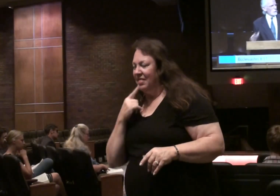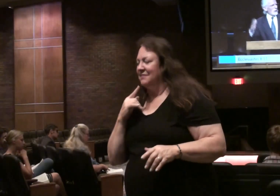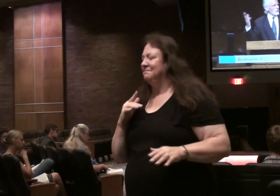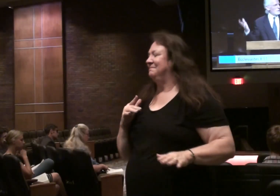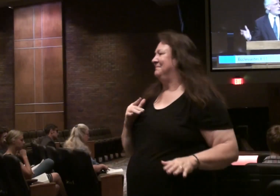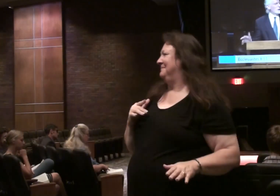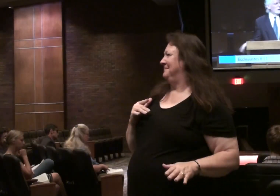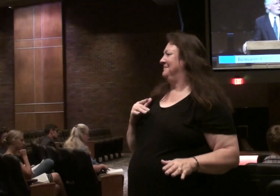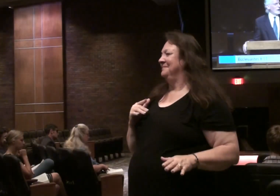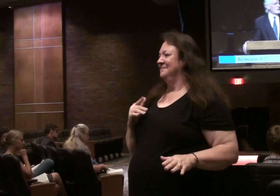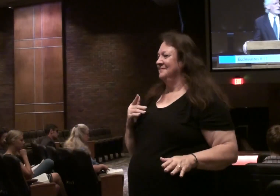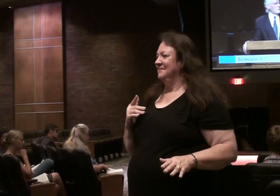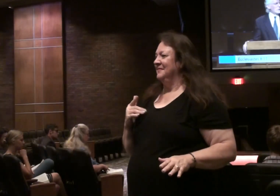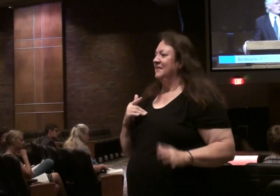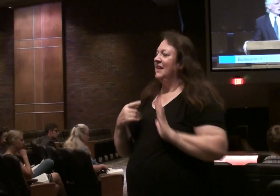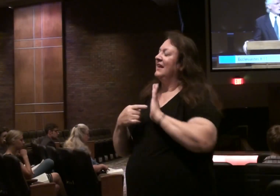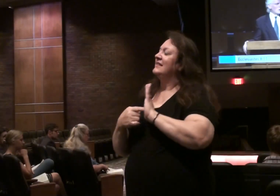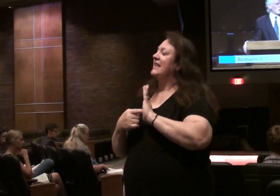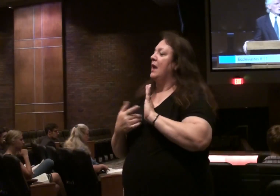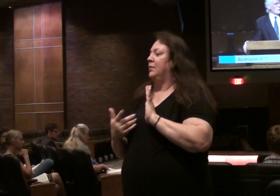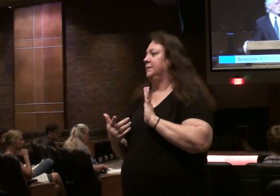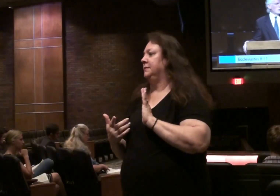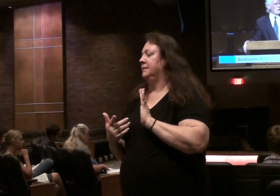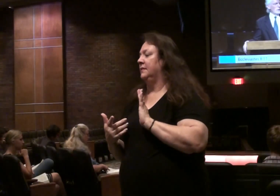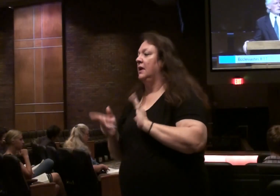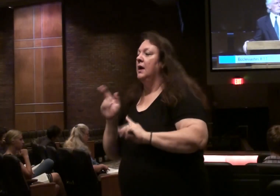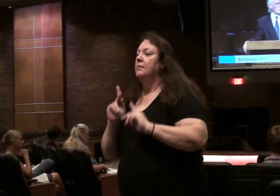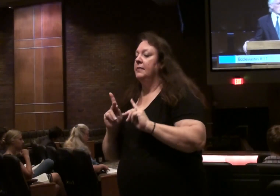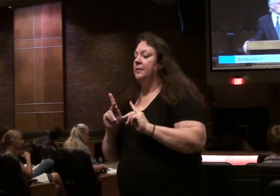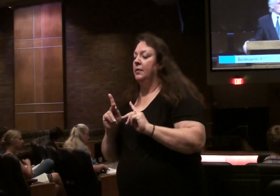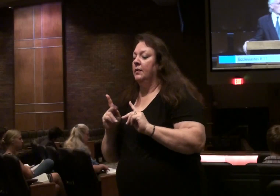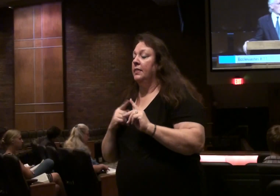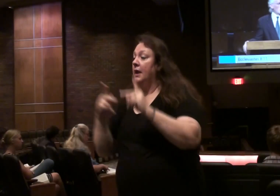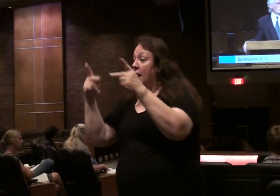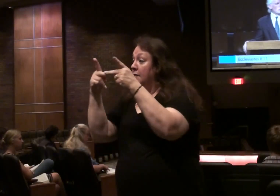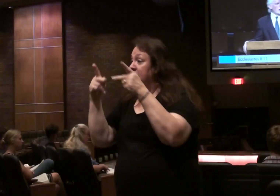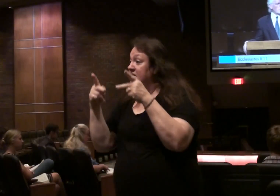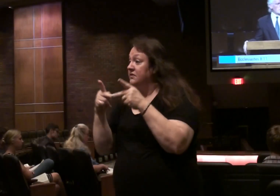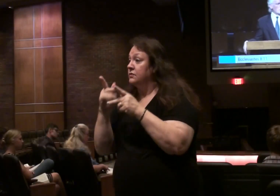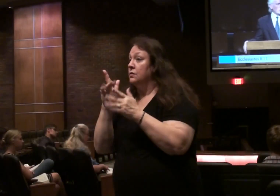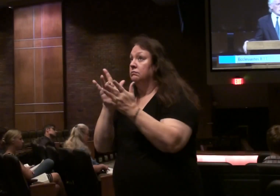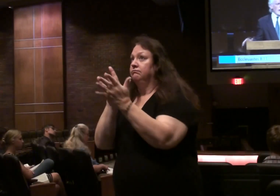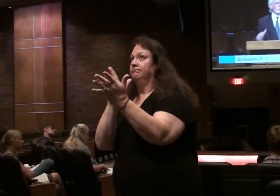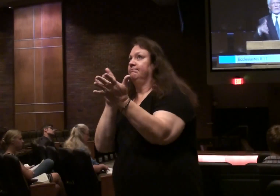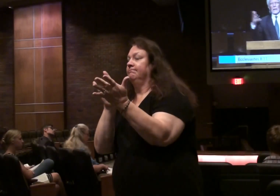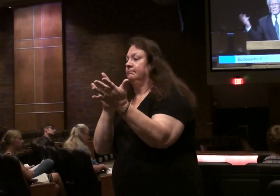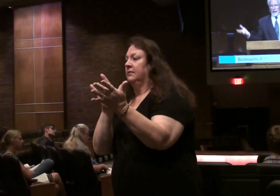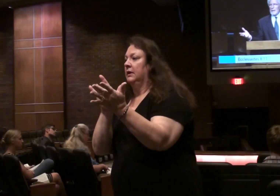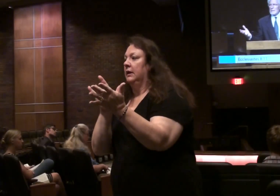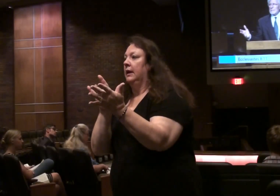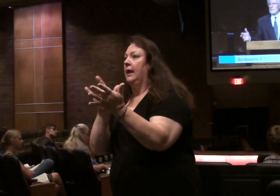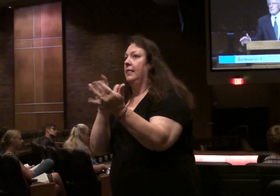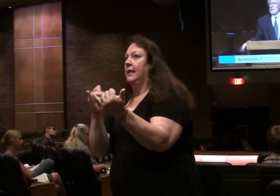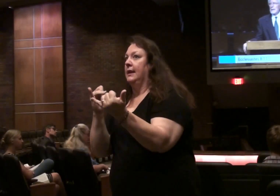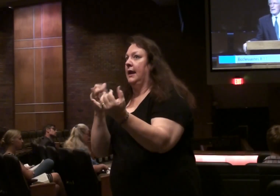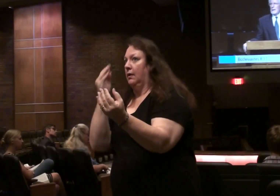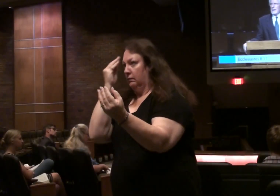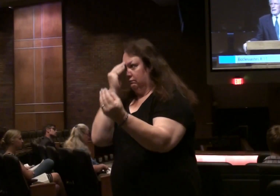a position, we have examples of this in people that have been in positions and have abused that position, and now it comes